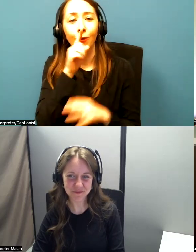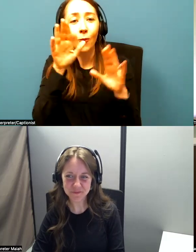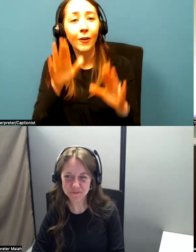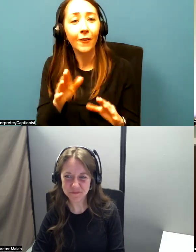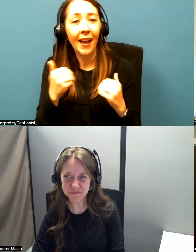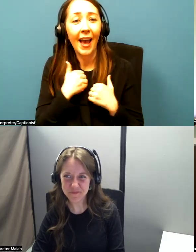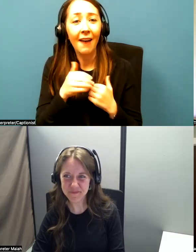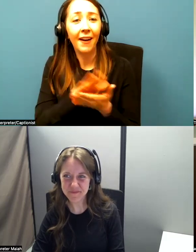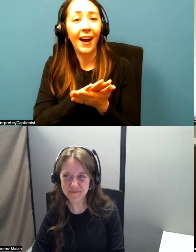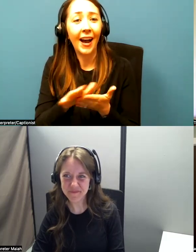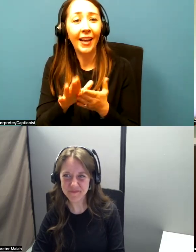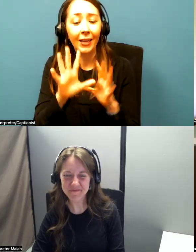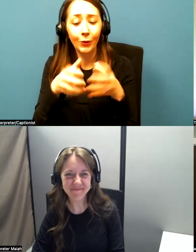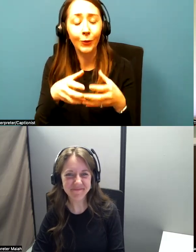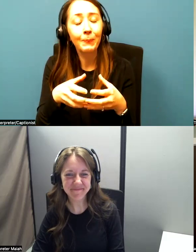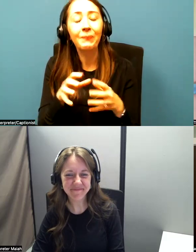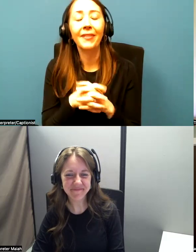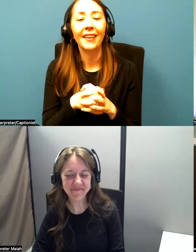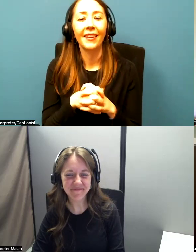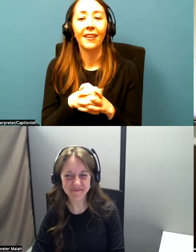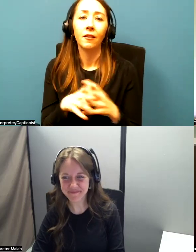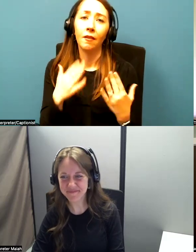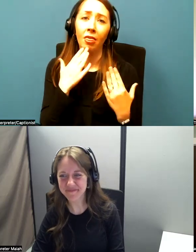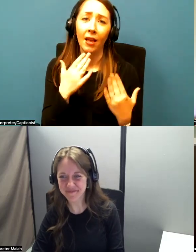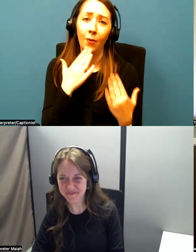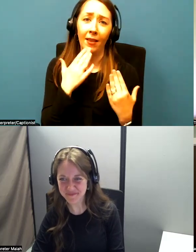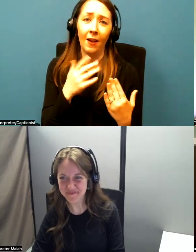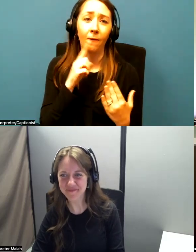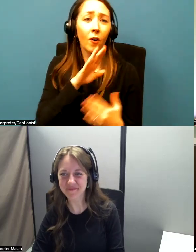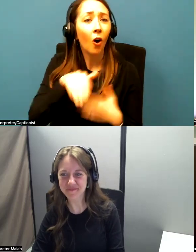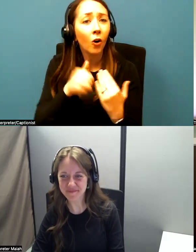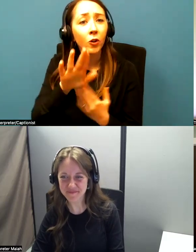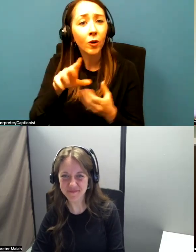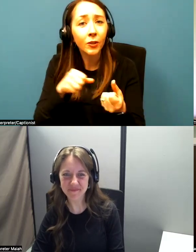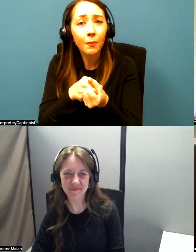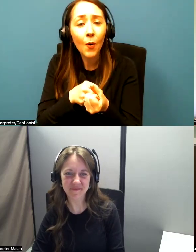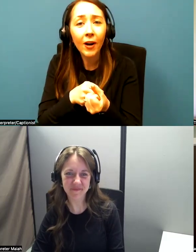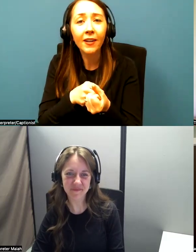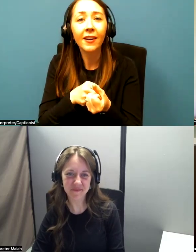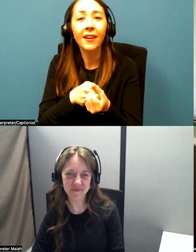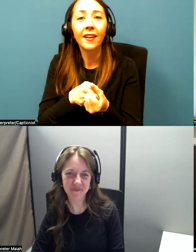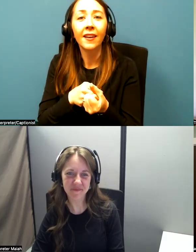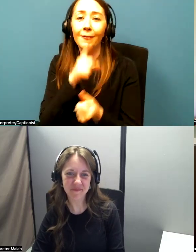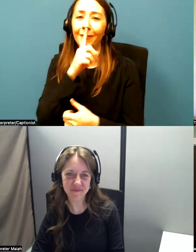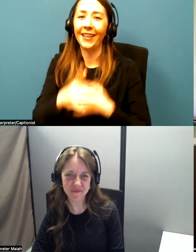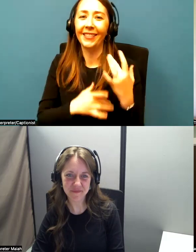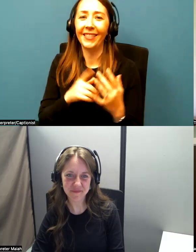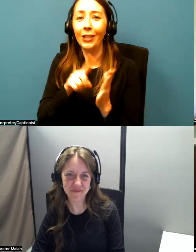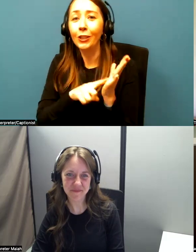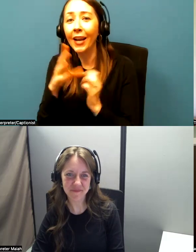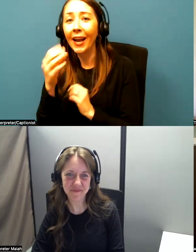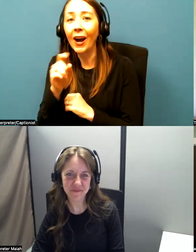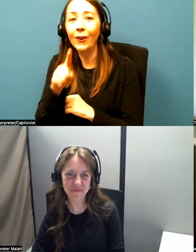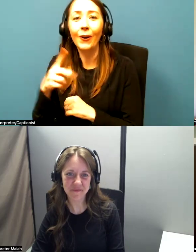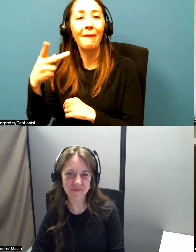to have like a nice little group. So thank you. Thank you for your support. And I'm excited to check out the